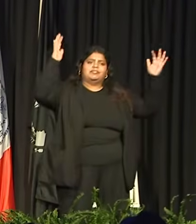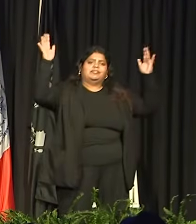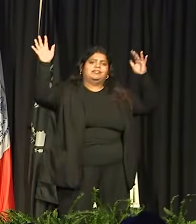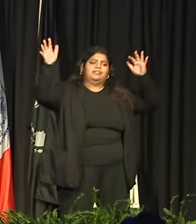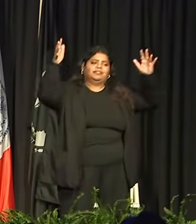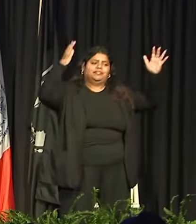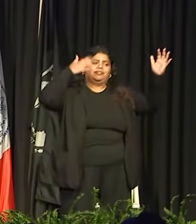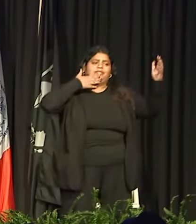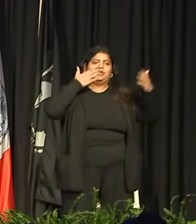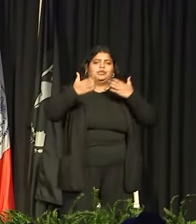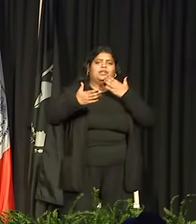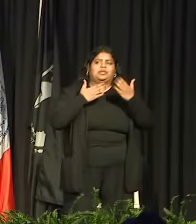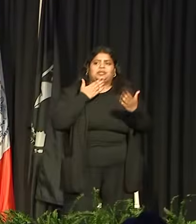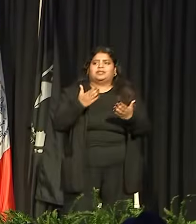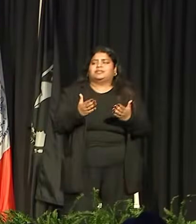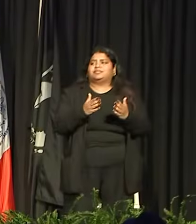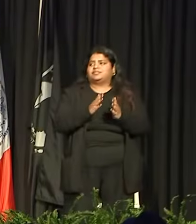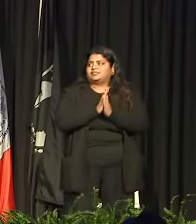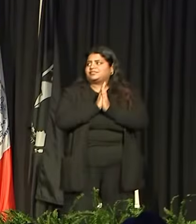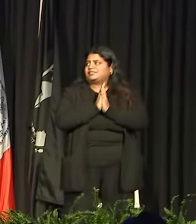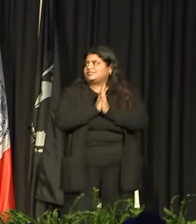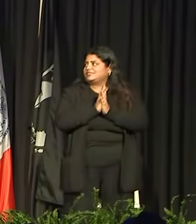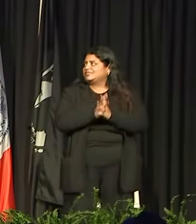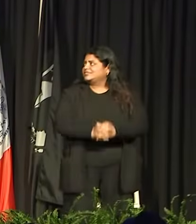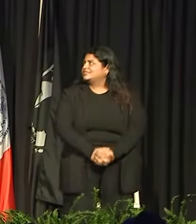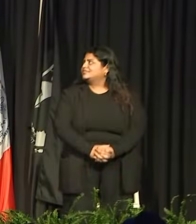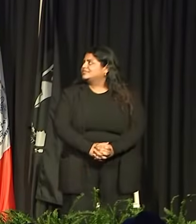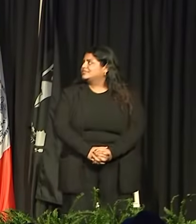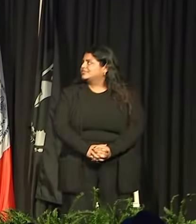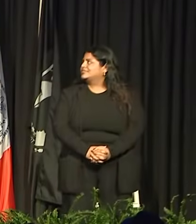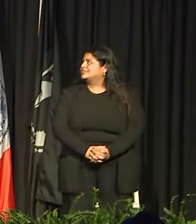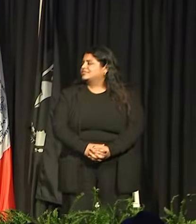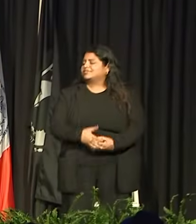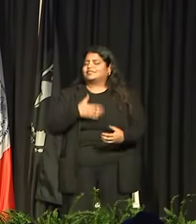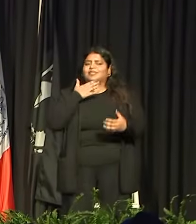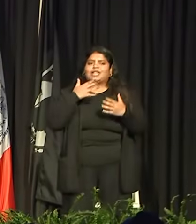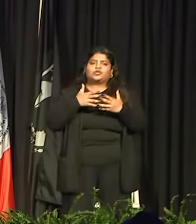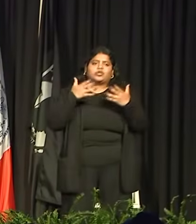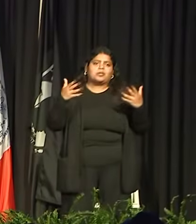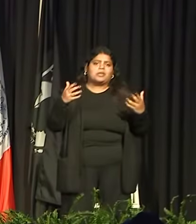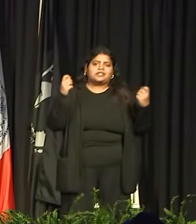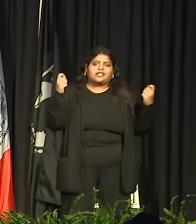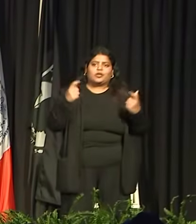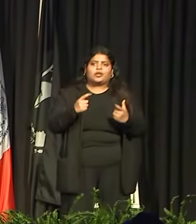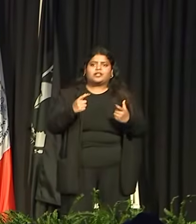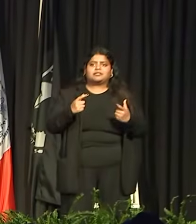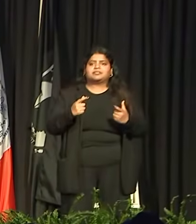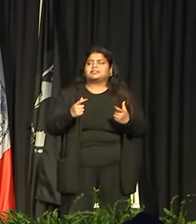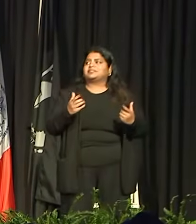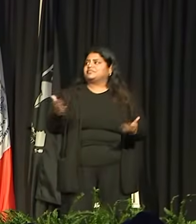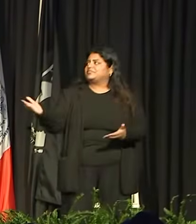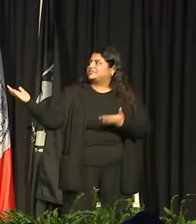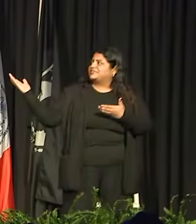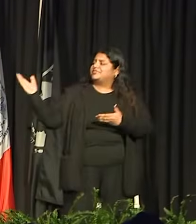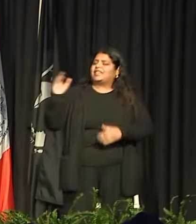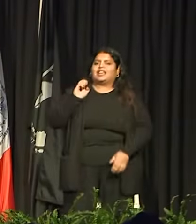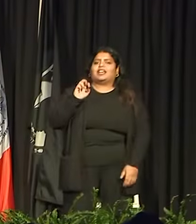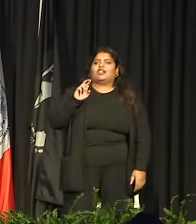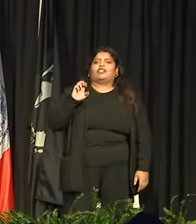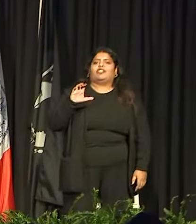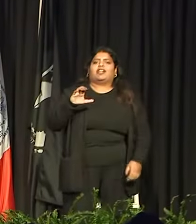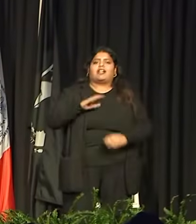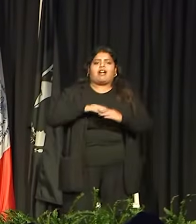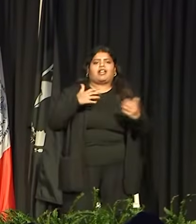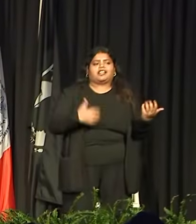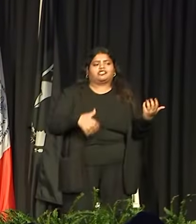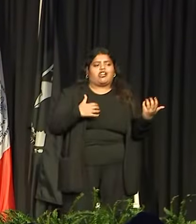Thank you. Thank you. Thank you so much, everyone. Let's give it up for Eric Mendelson again on